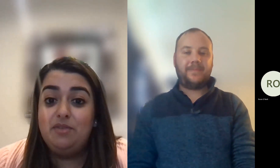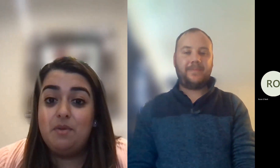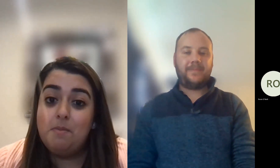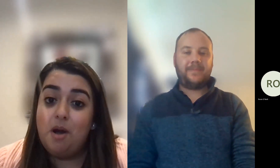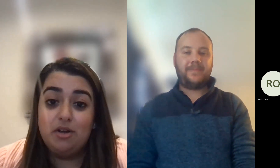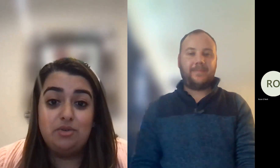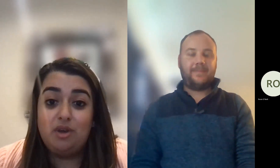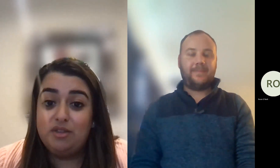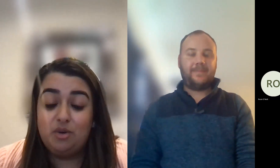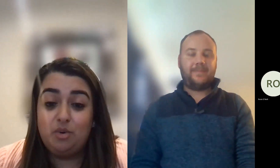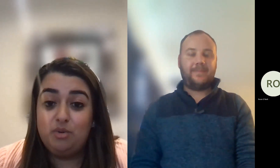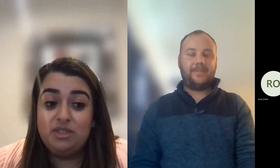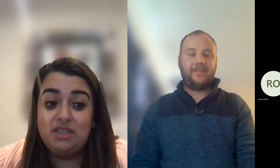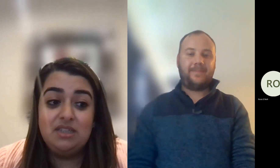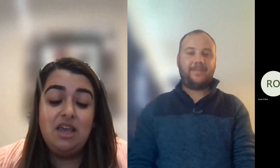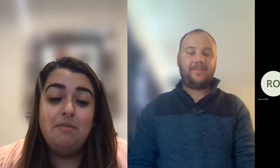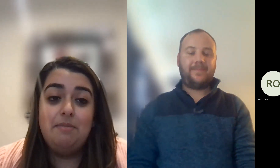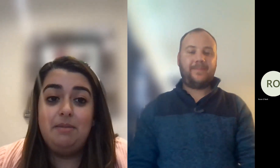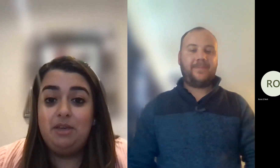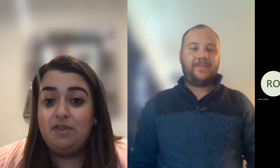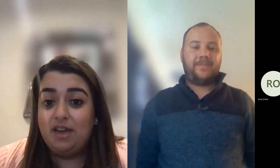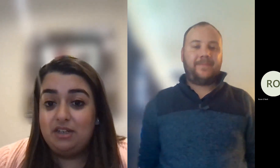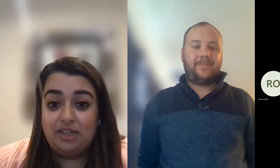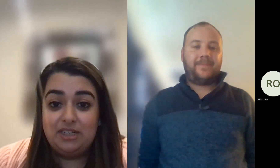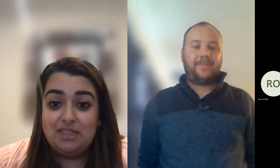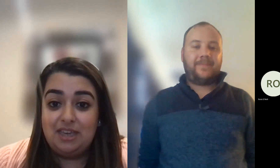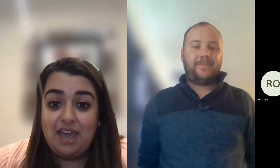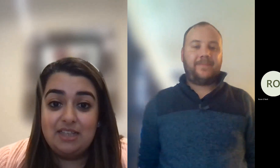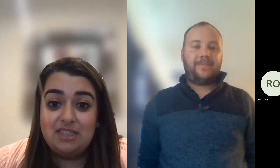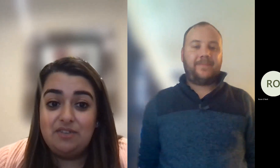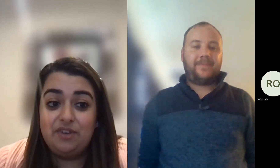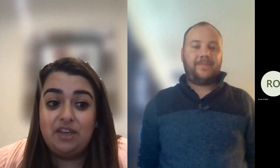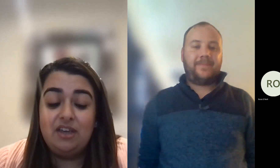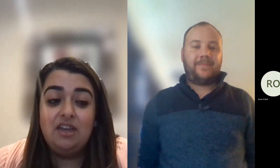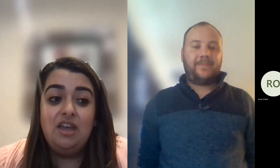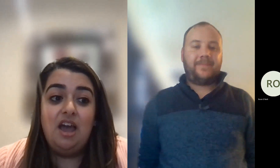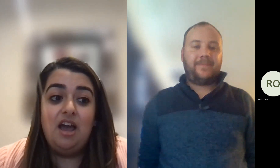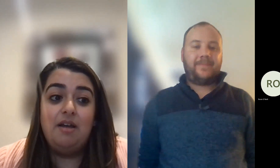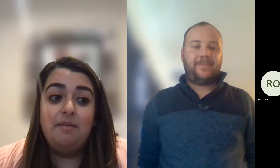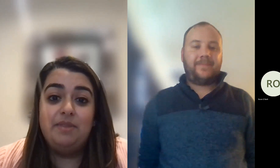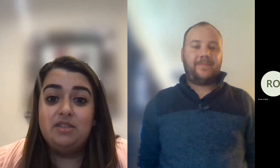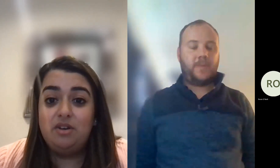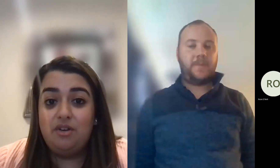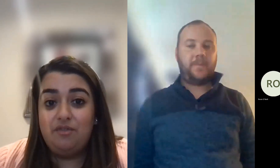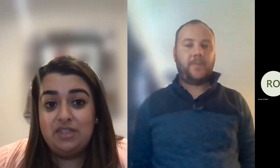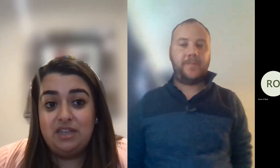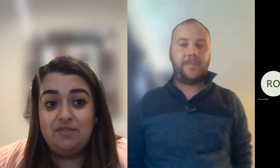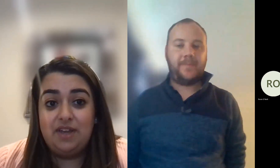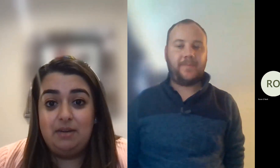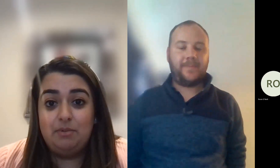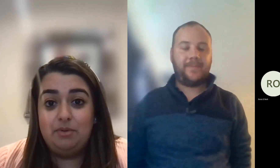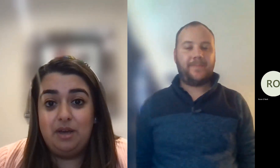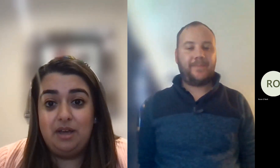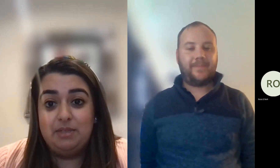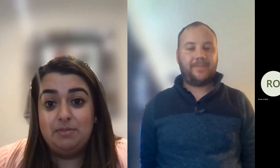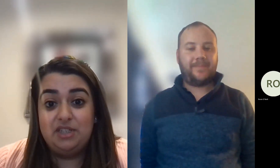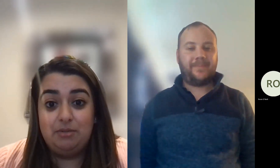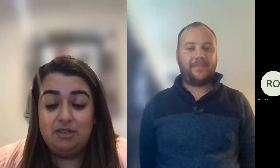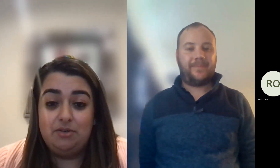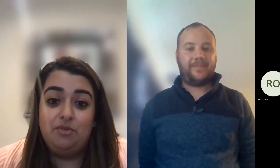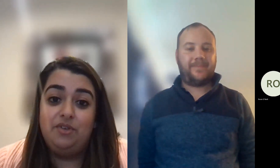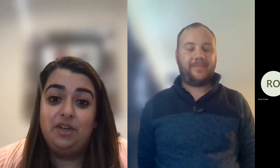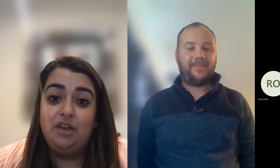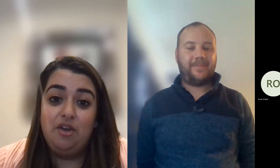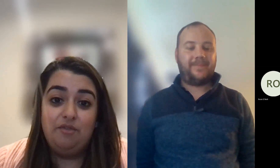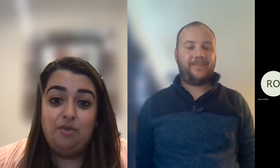mean, maybe you've embarked on other courses. Maybe you've had a look into the care certificate. There's a lot of funding available,